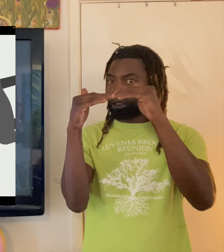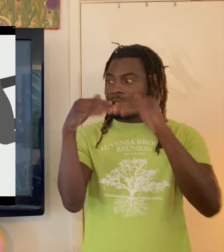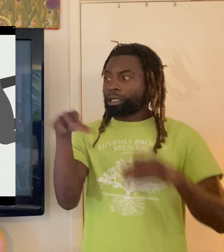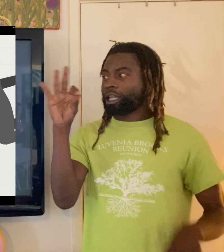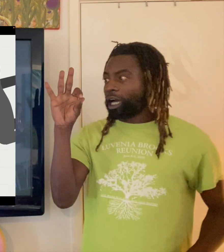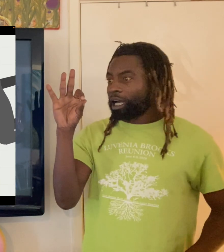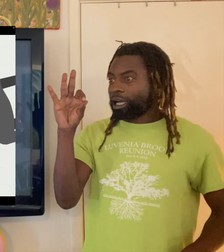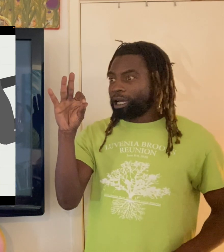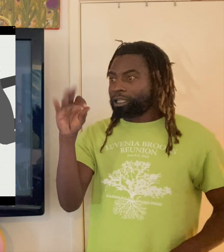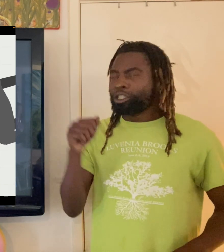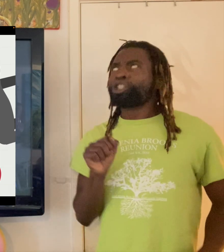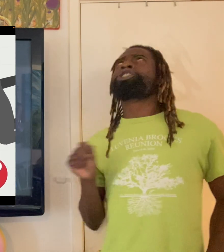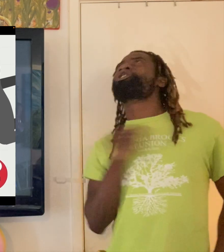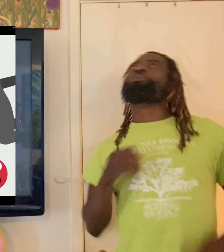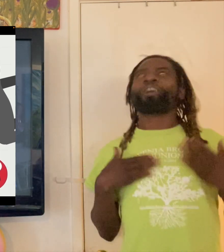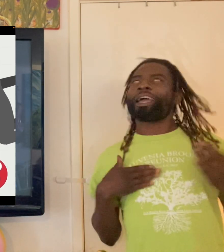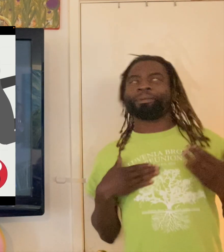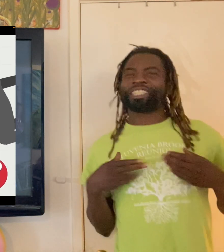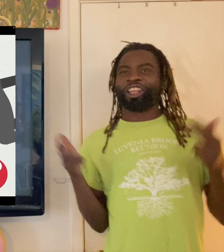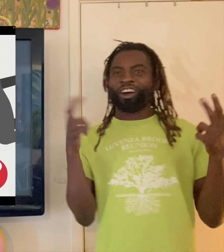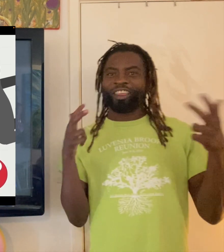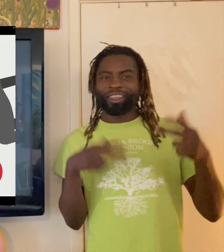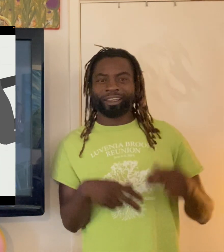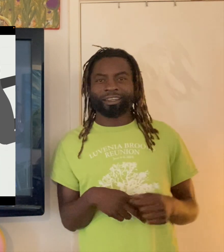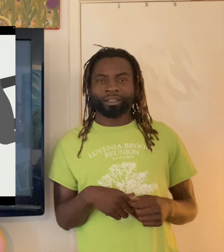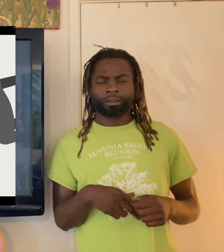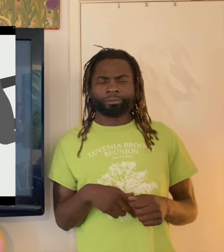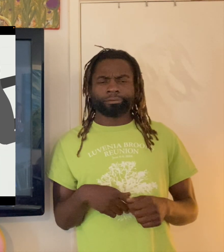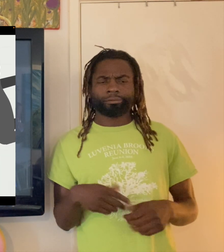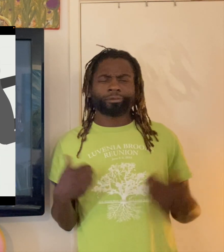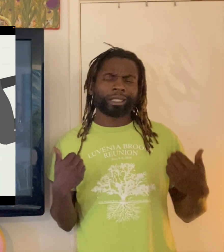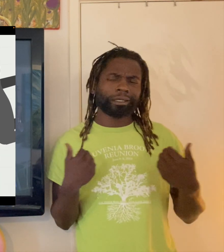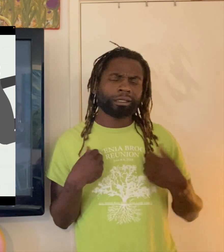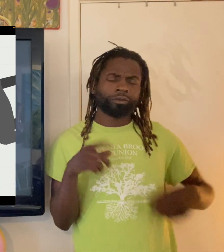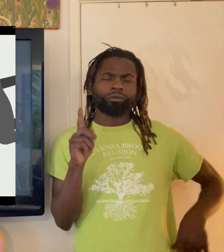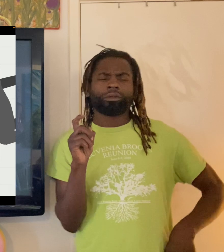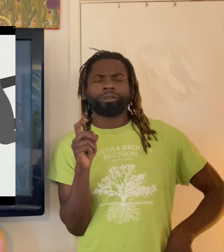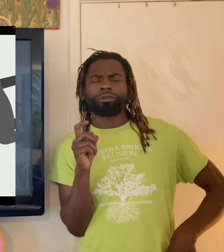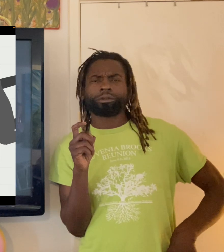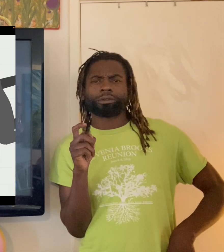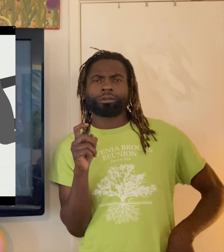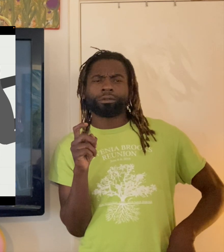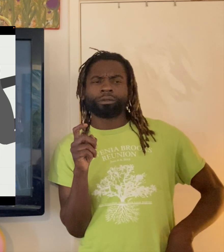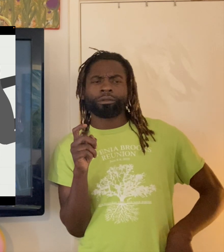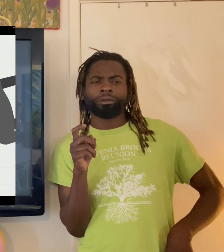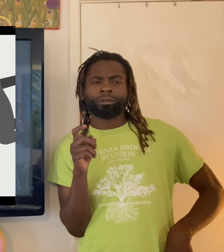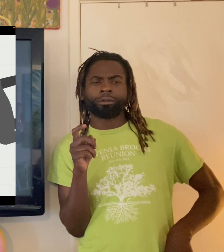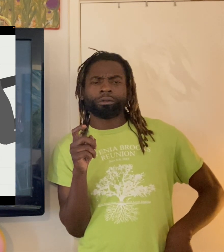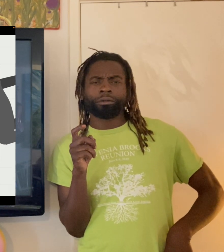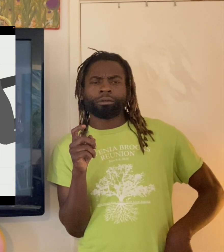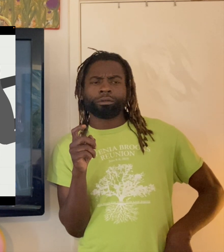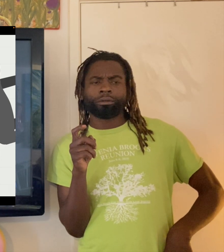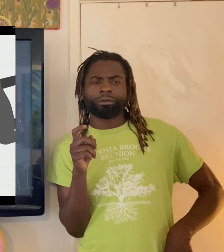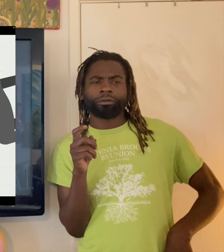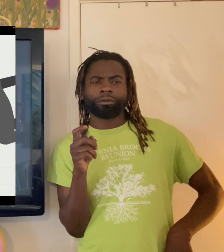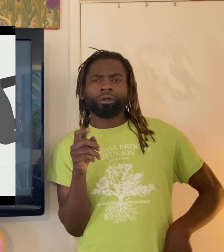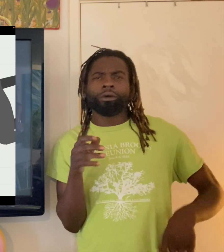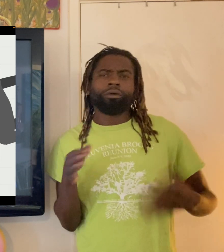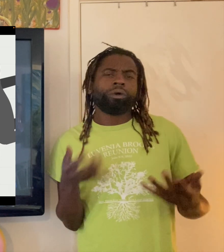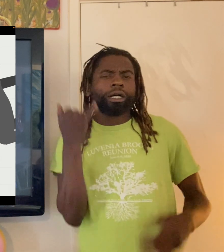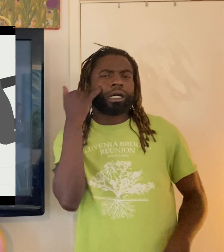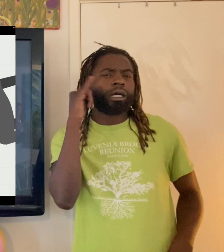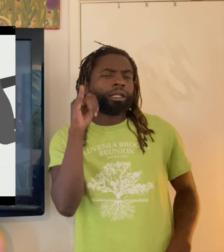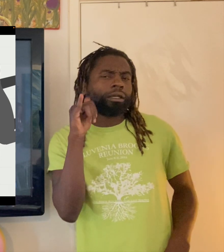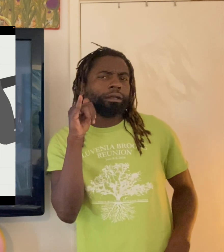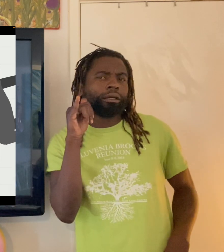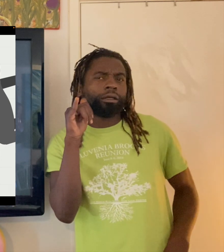sign, 9. Super happy sloth! So I have a question. What do you think happens if we